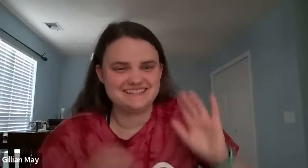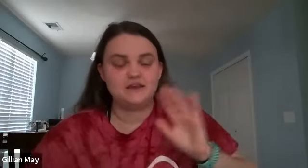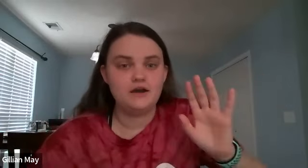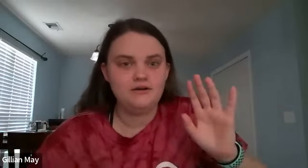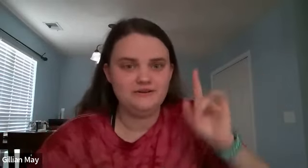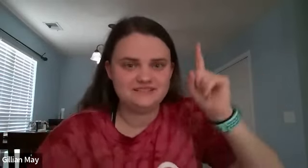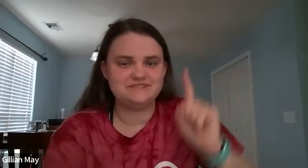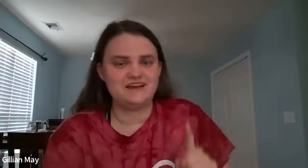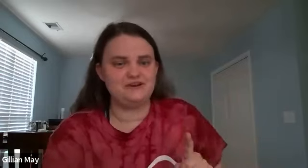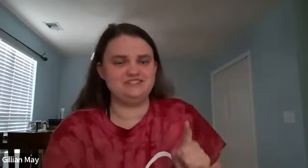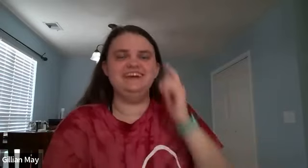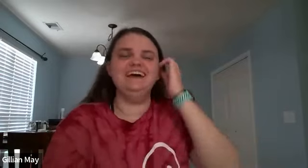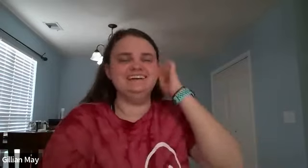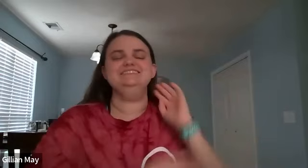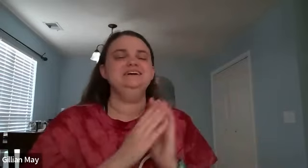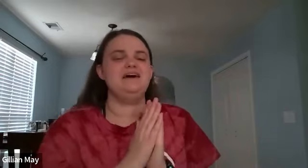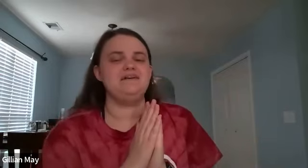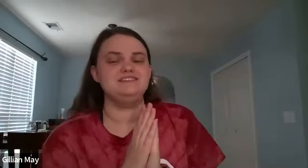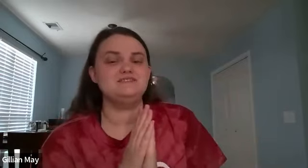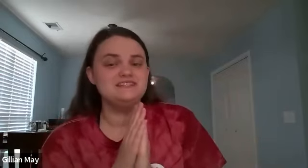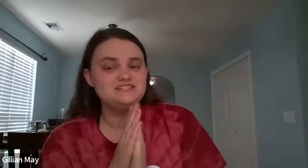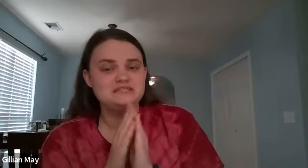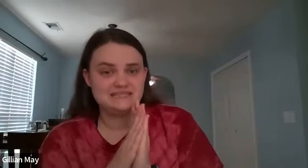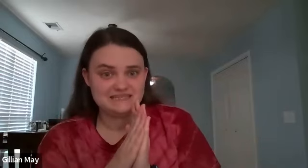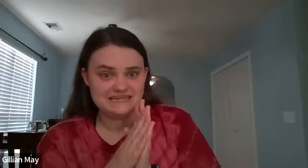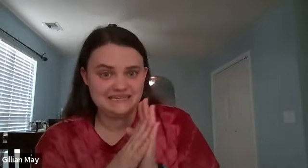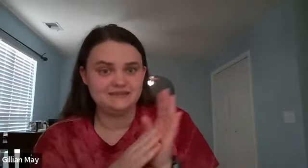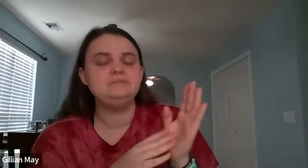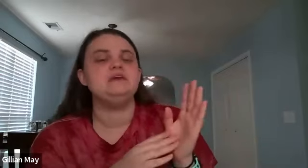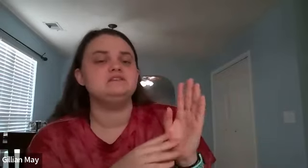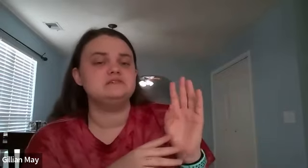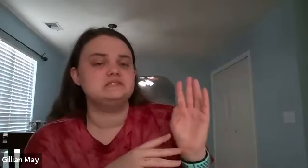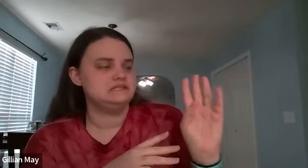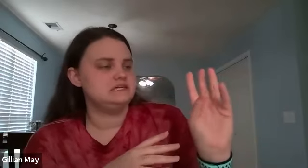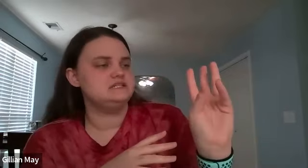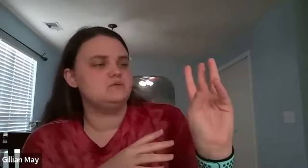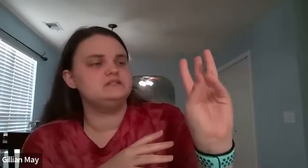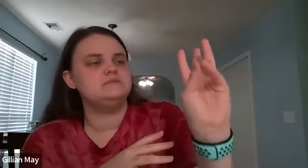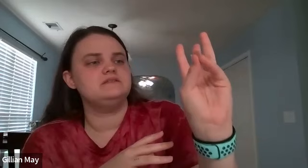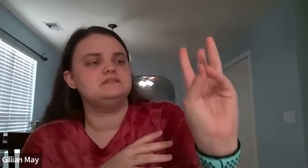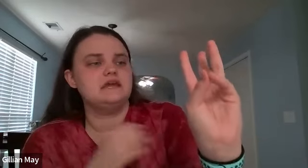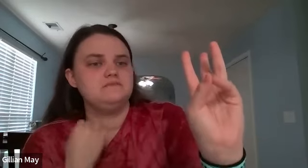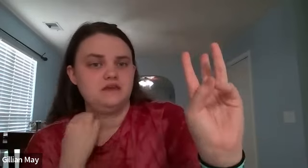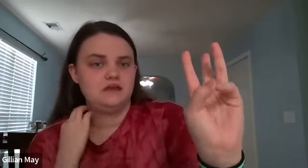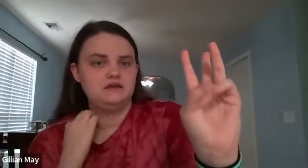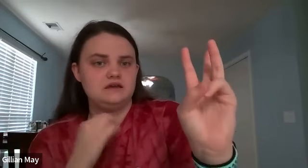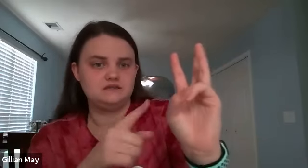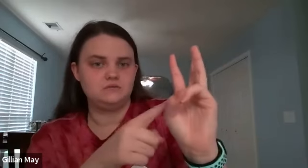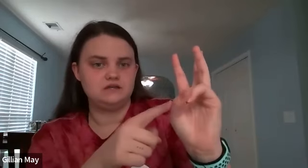like, oh, someone's got a question. All right, so let's do 16. So 16 is going to be the same thing as it was